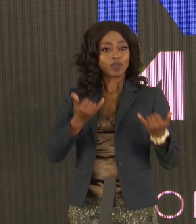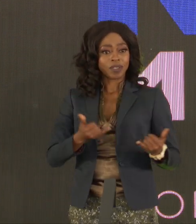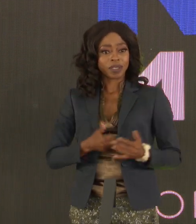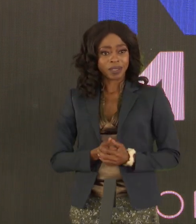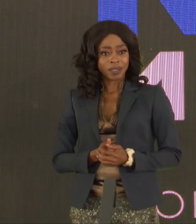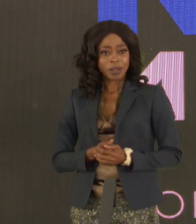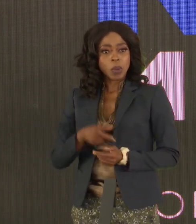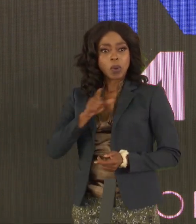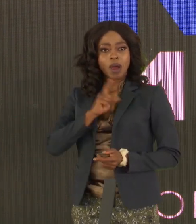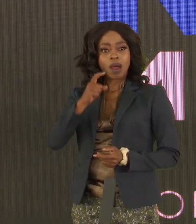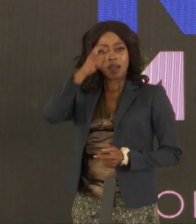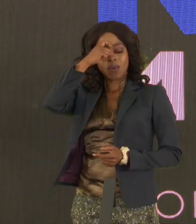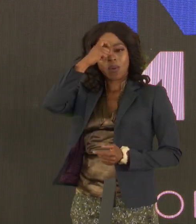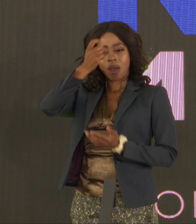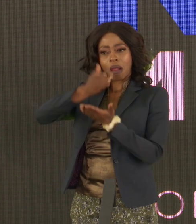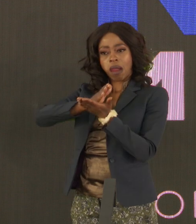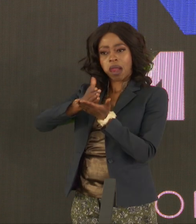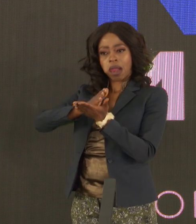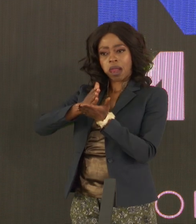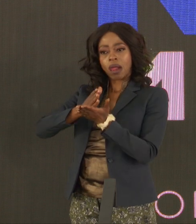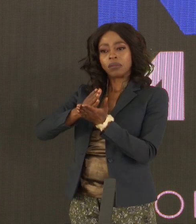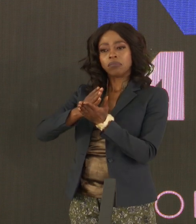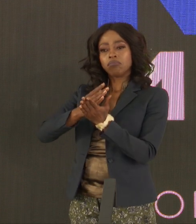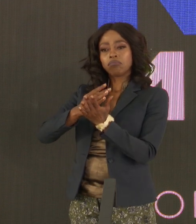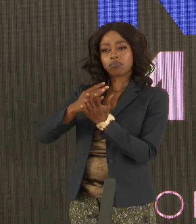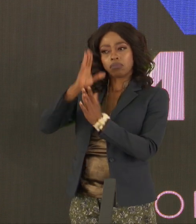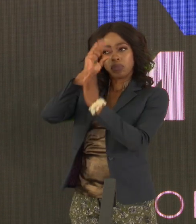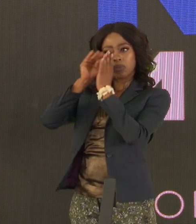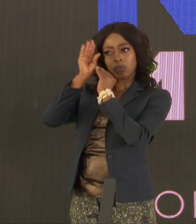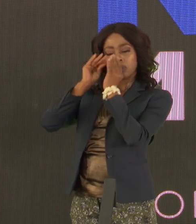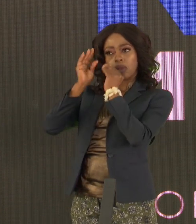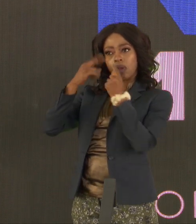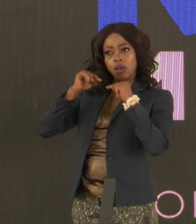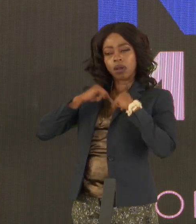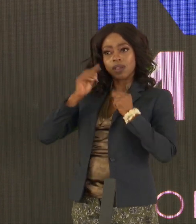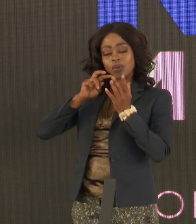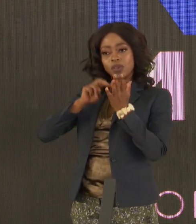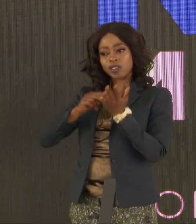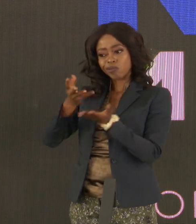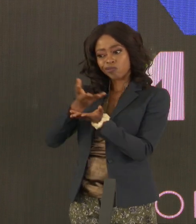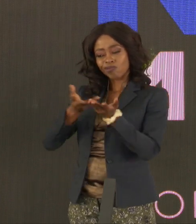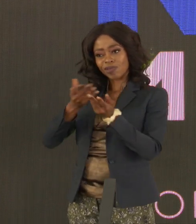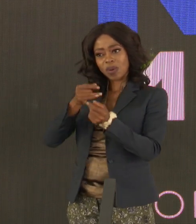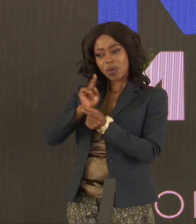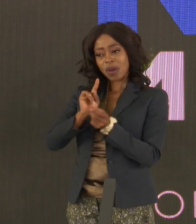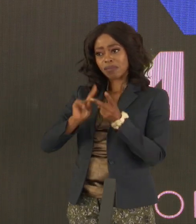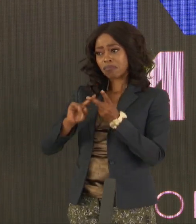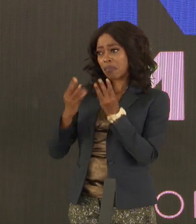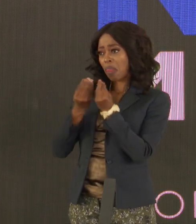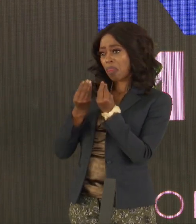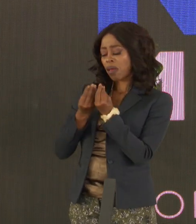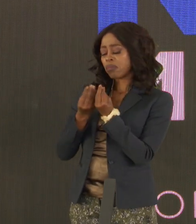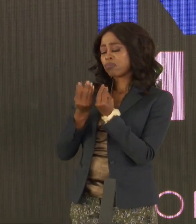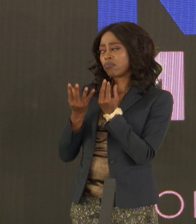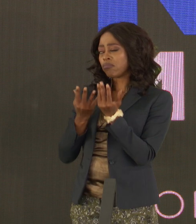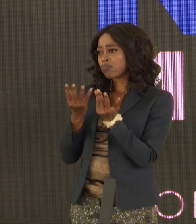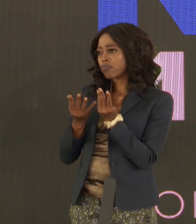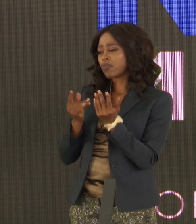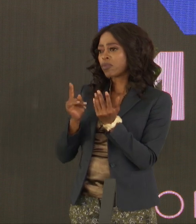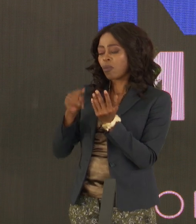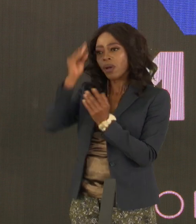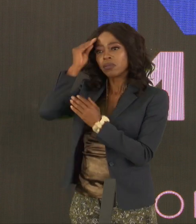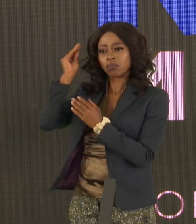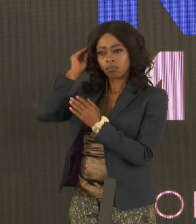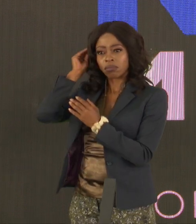to give us their wisdom about what we should discuss and the things that we should take